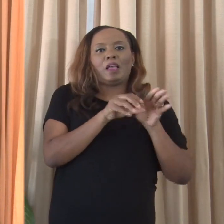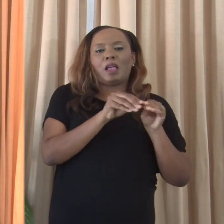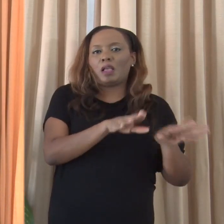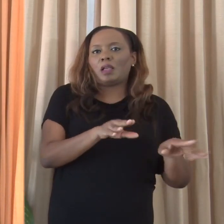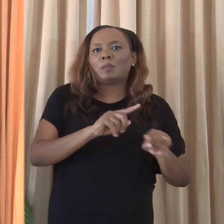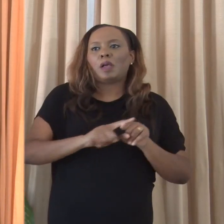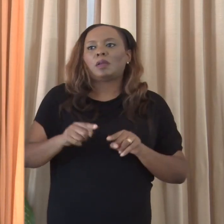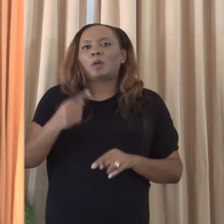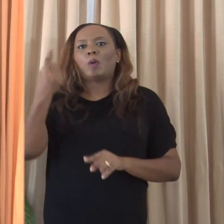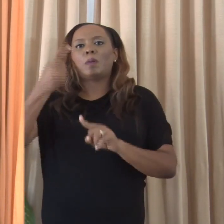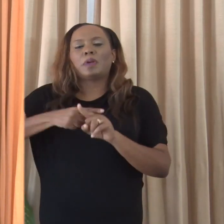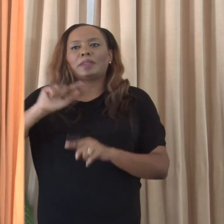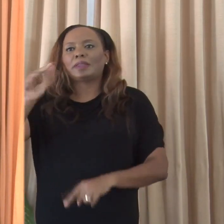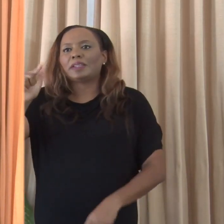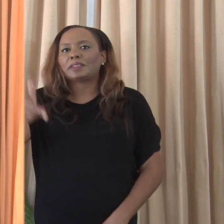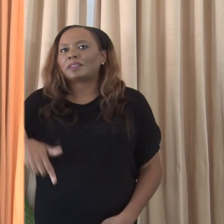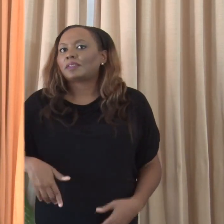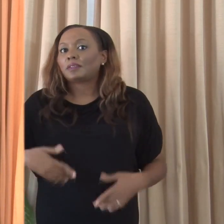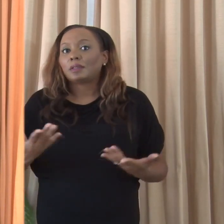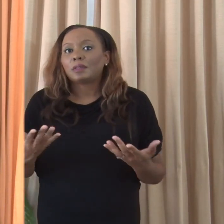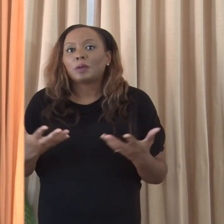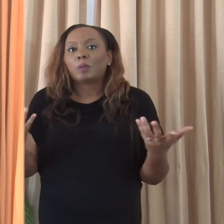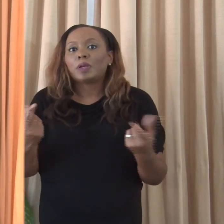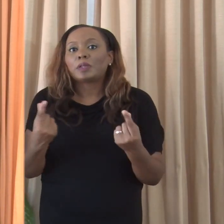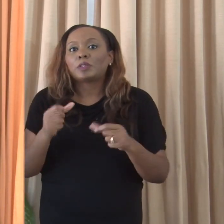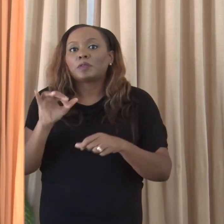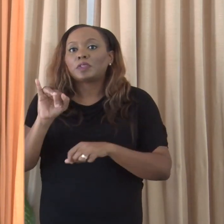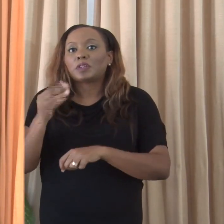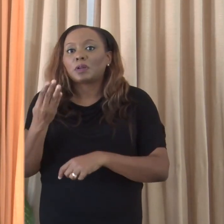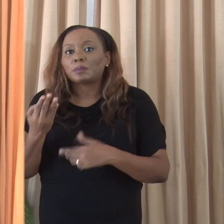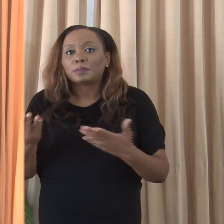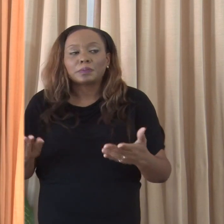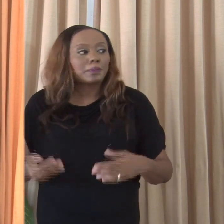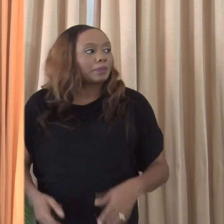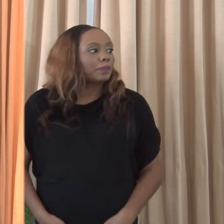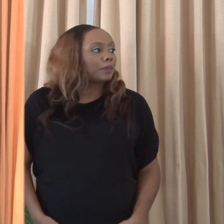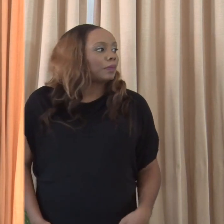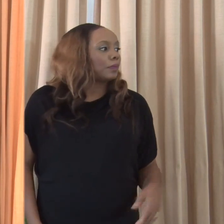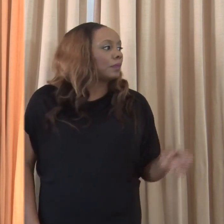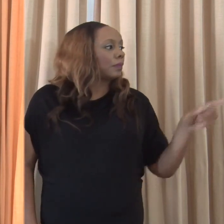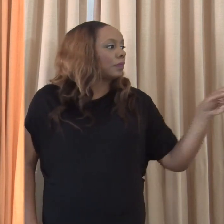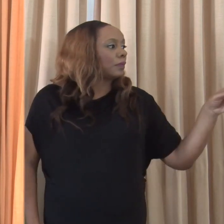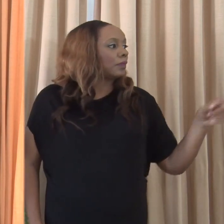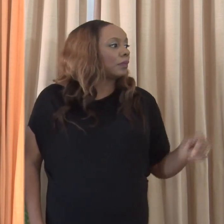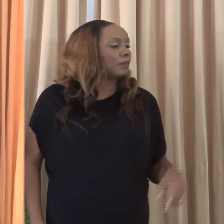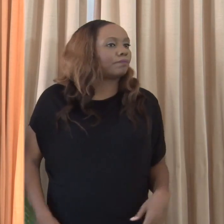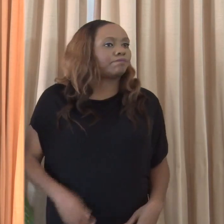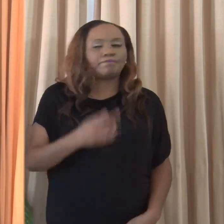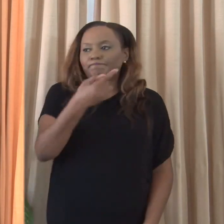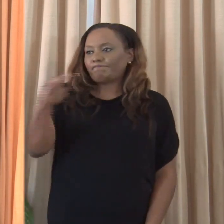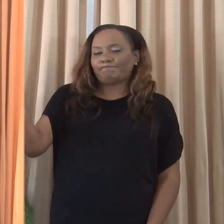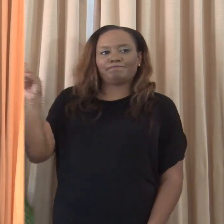may actually exacerbate that problem. Okay. Mr. Lane.